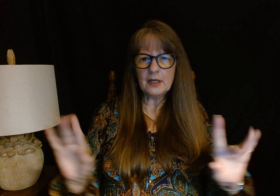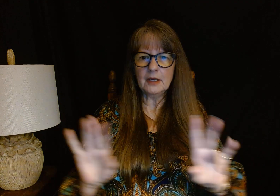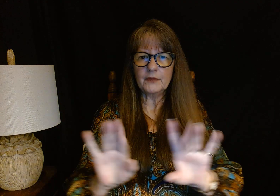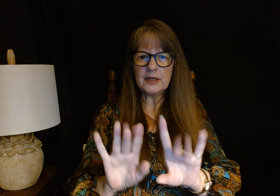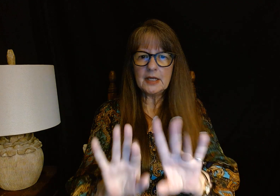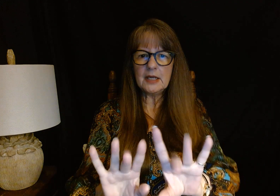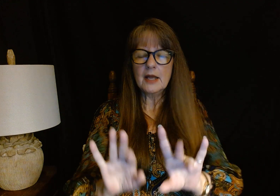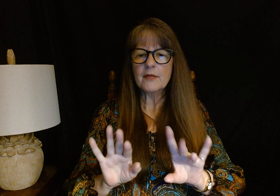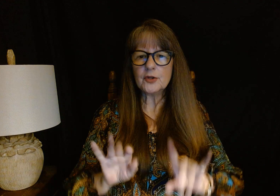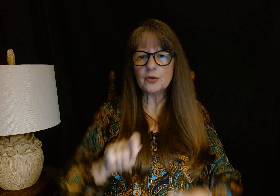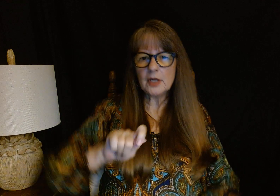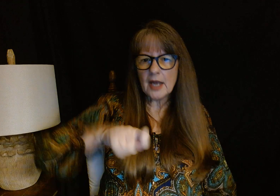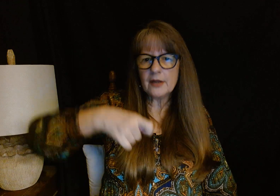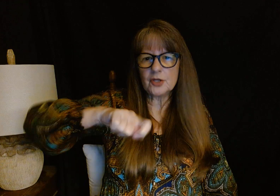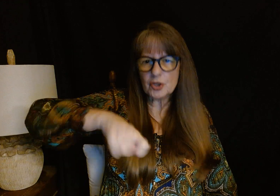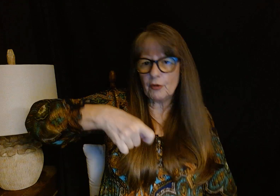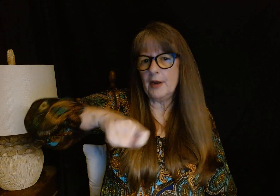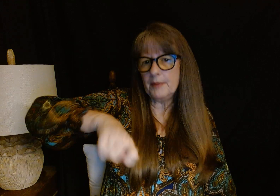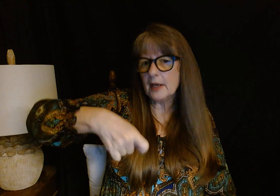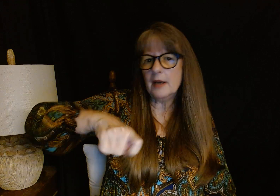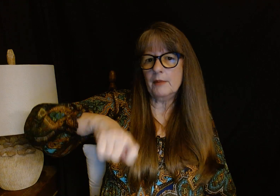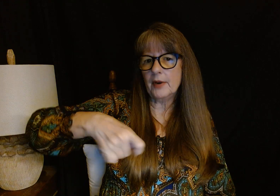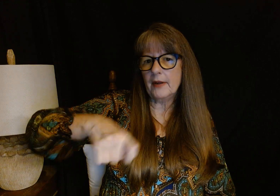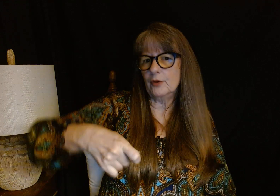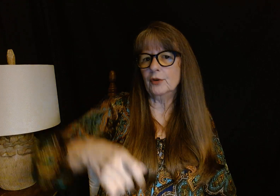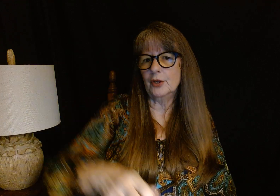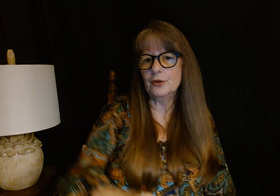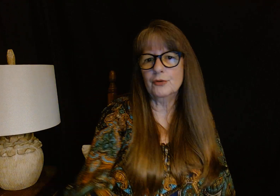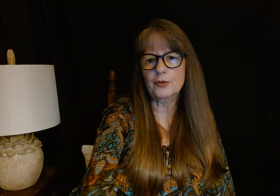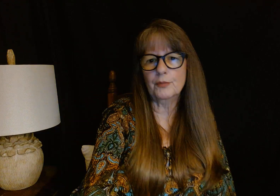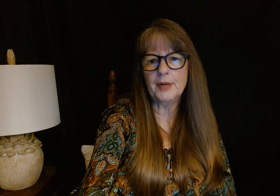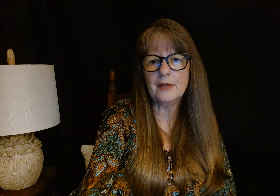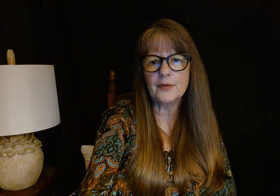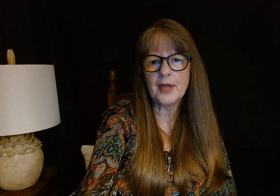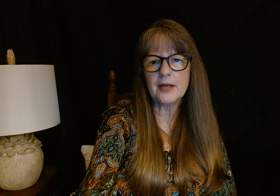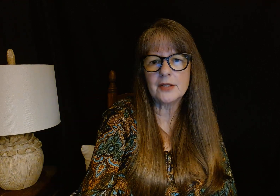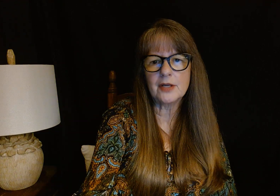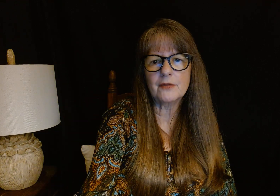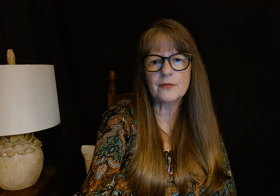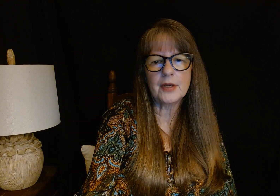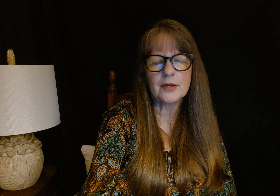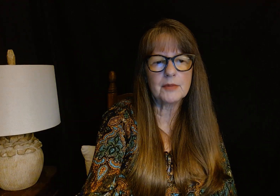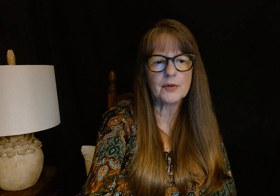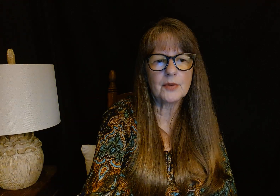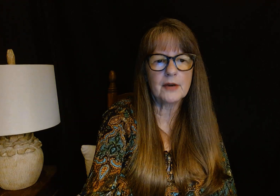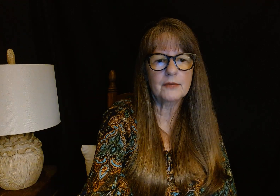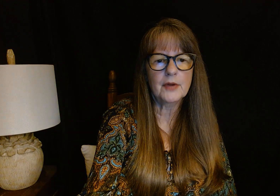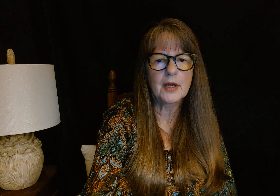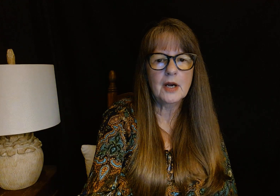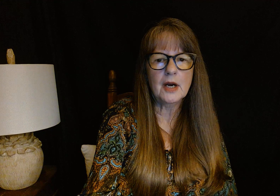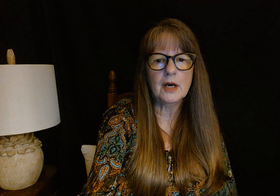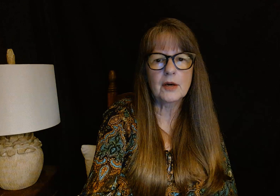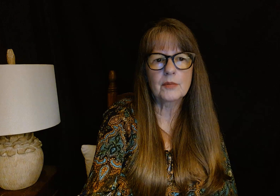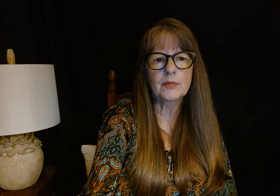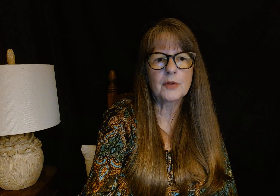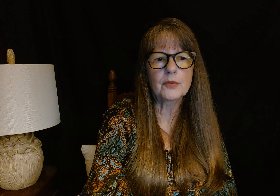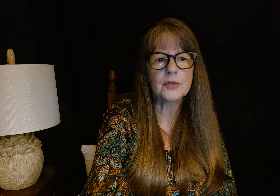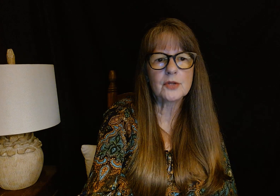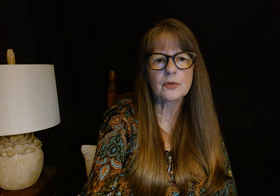and everything, that you could kind of scrape it up, whatever, you could use your penny for that instead of some other kind of other utensil that's